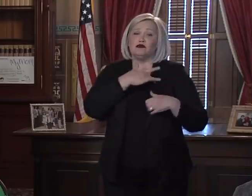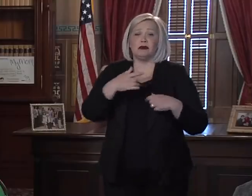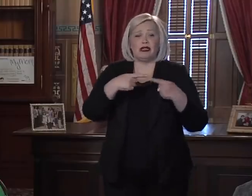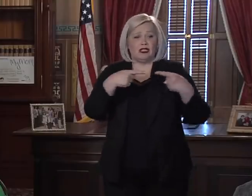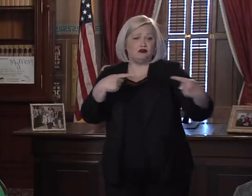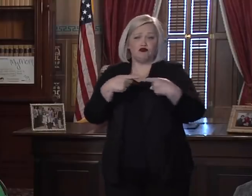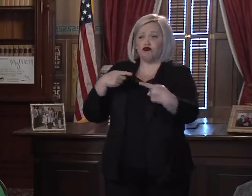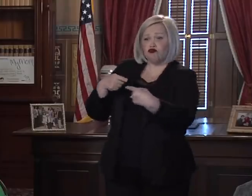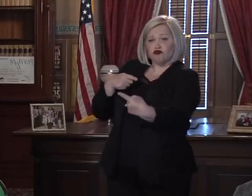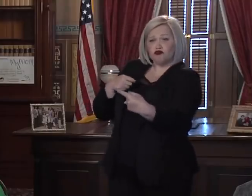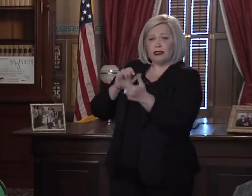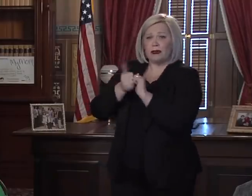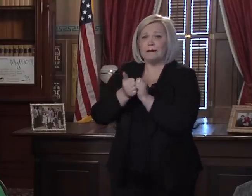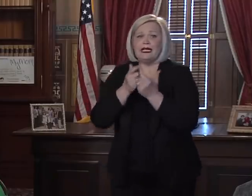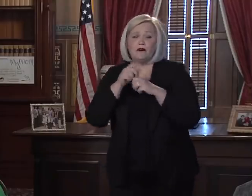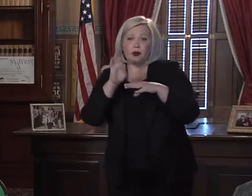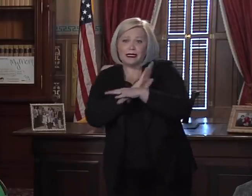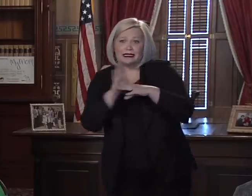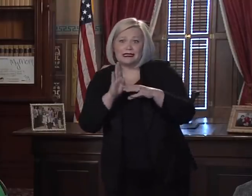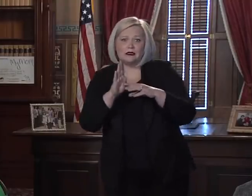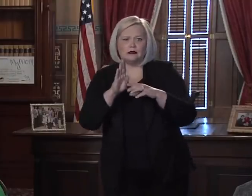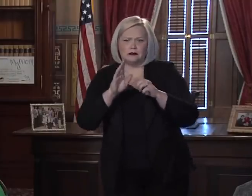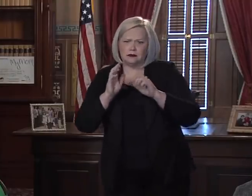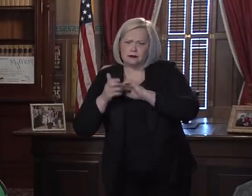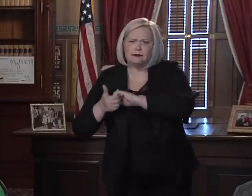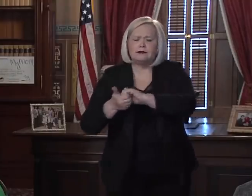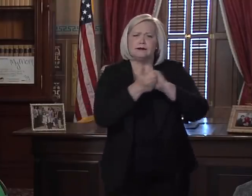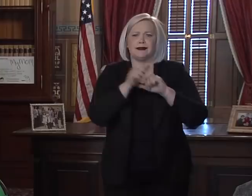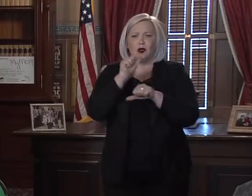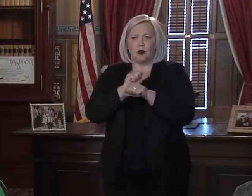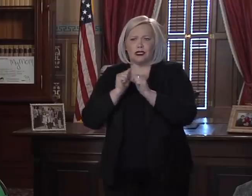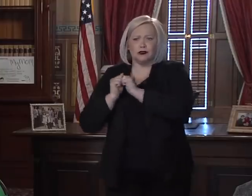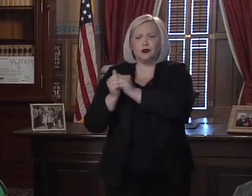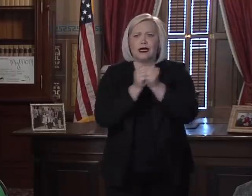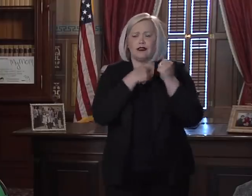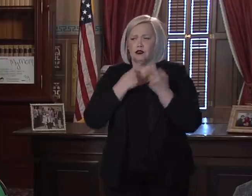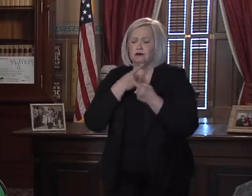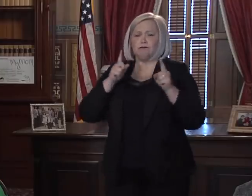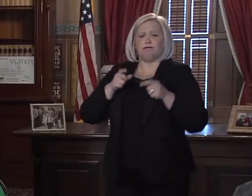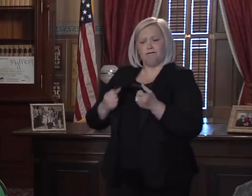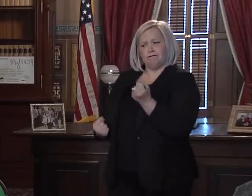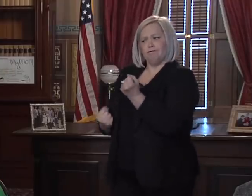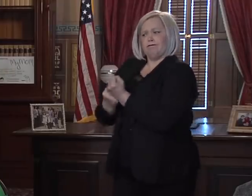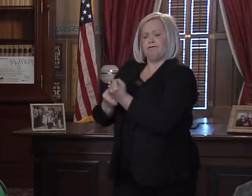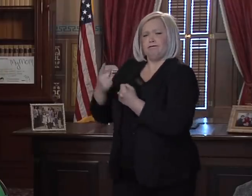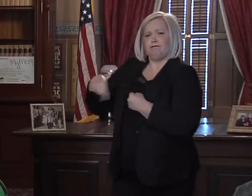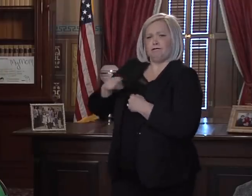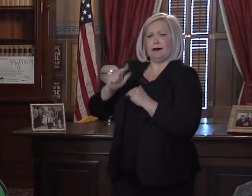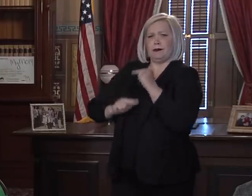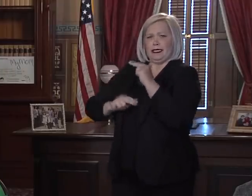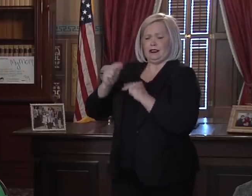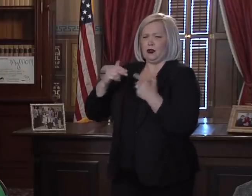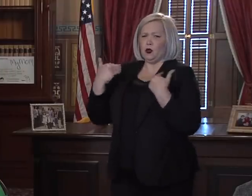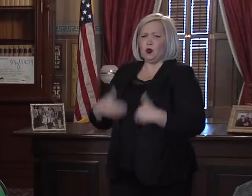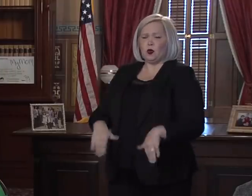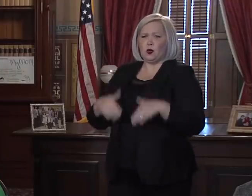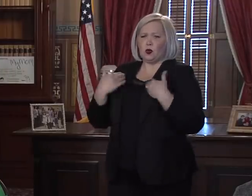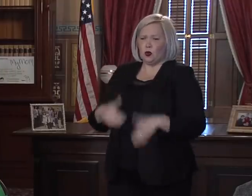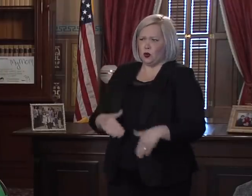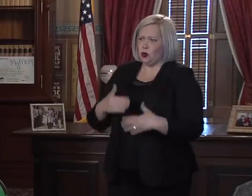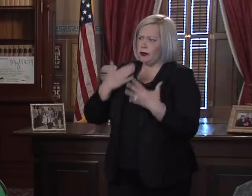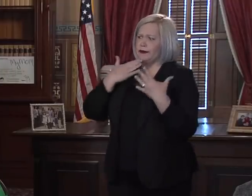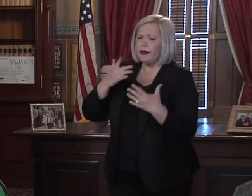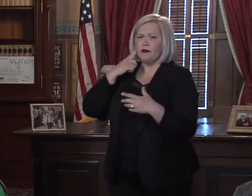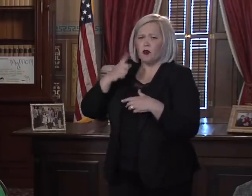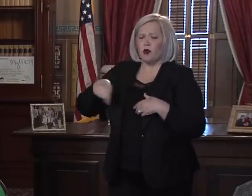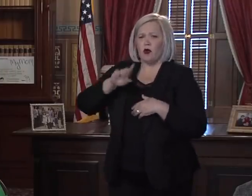forces to help get this up and running. It is truly a remarkable thing that has been accomplished, and I appreciate the Army Corps,